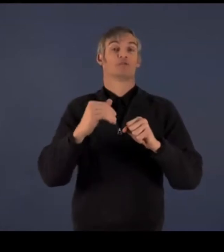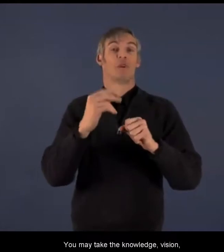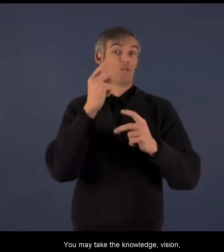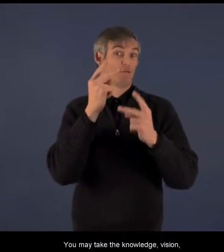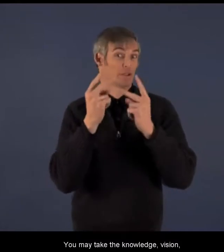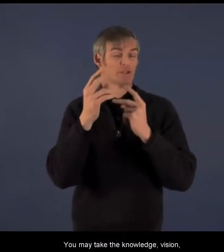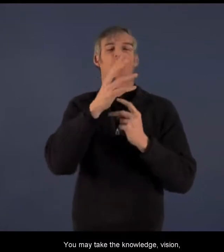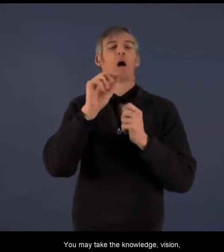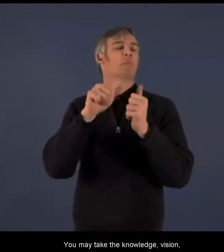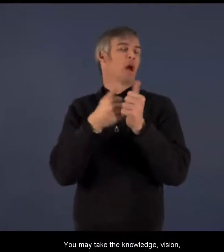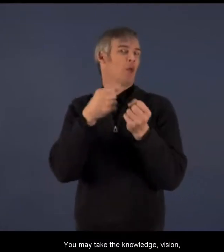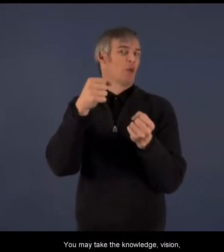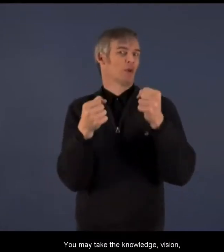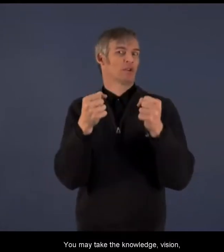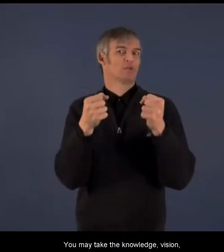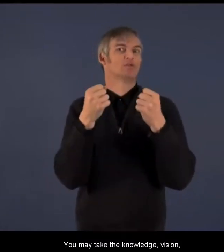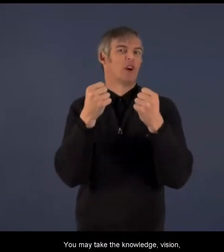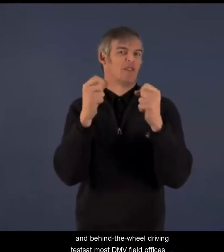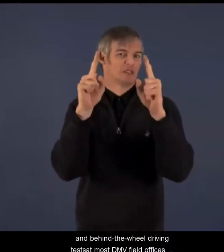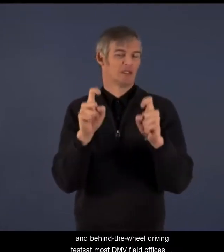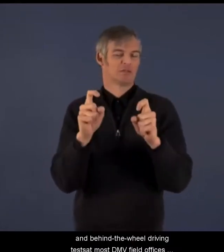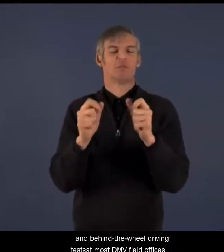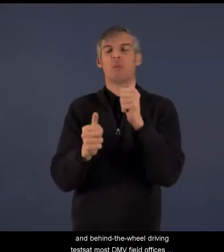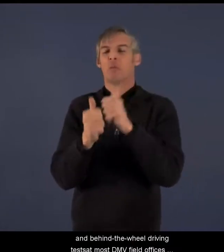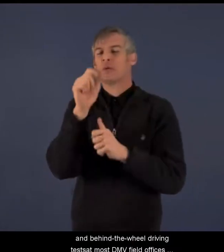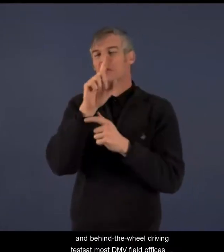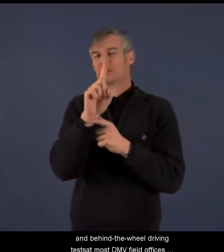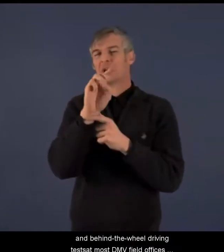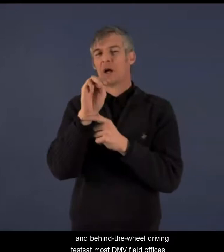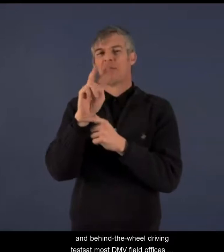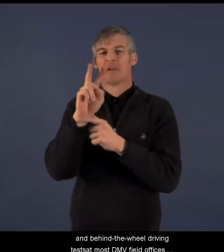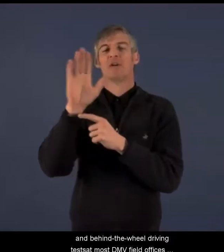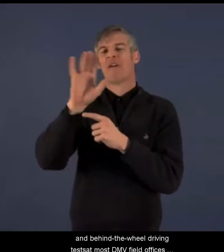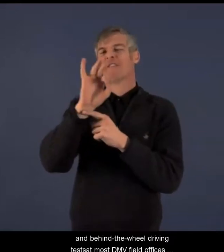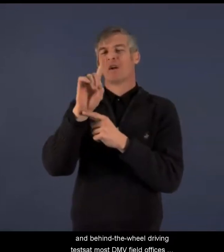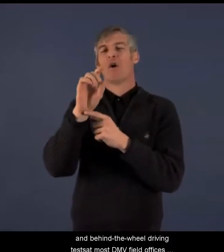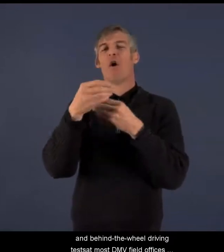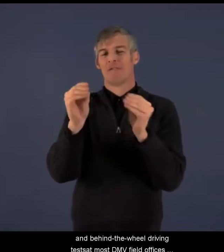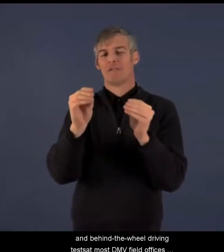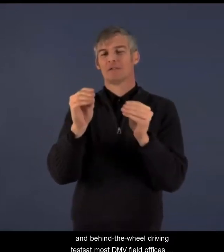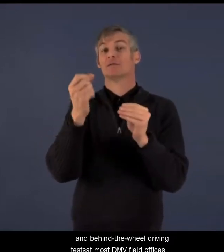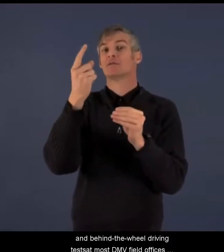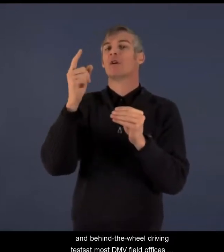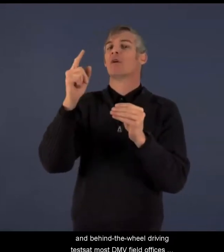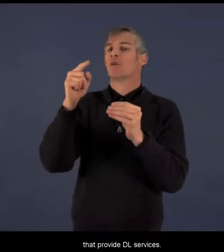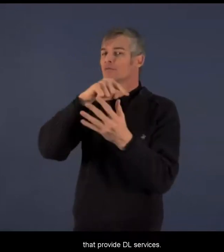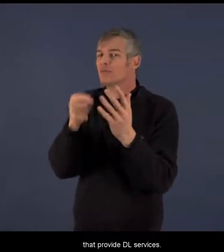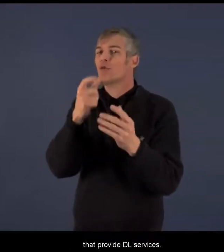You may take the knowledge, vision, and behind-the-wheel driving tests at most DMV field offices that provide